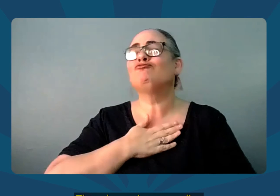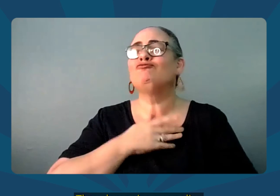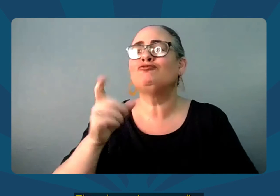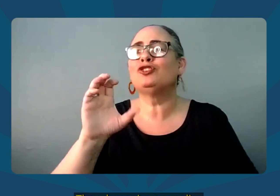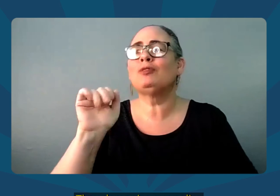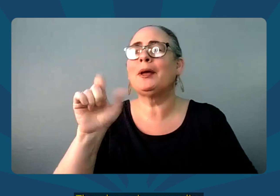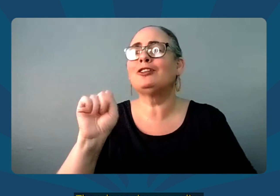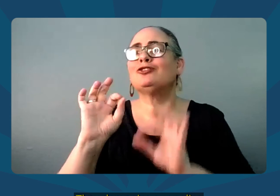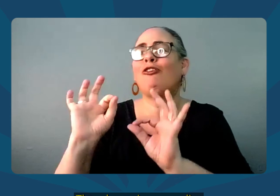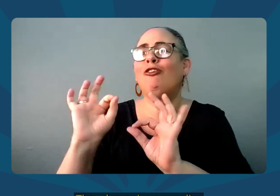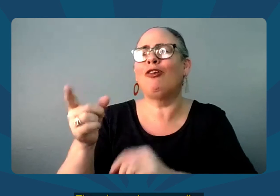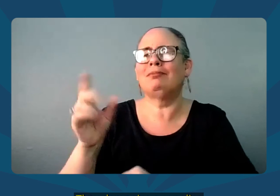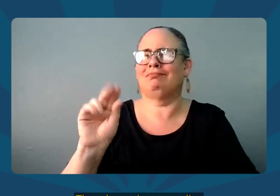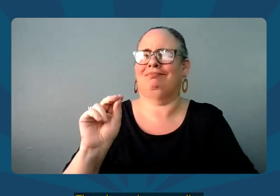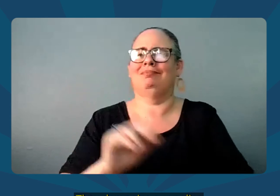criminals.